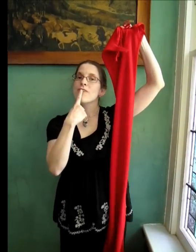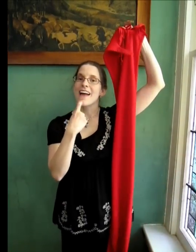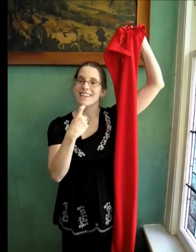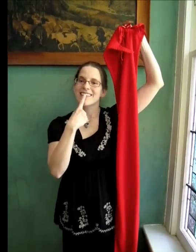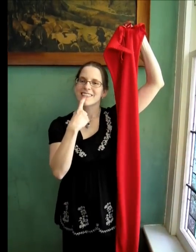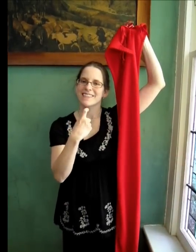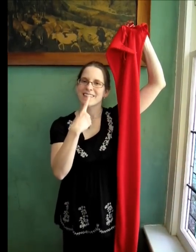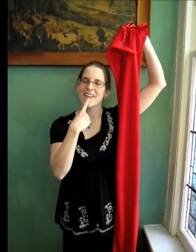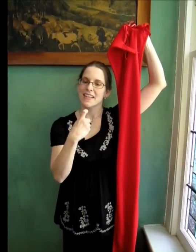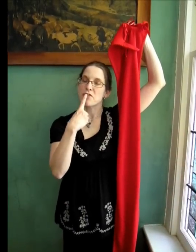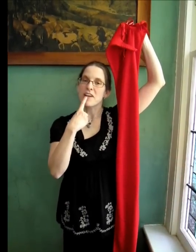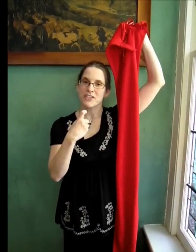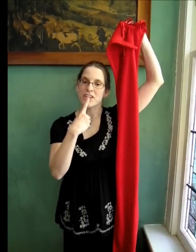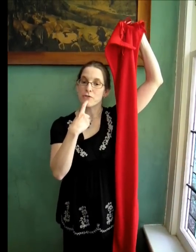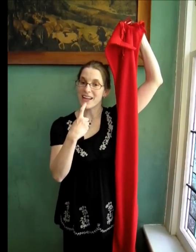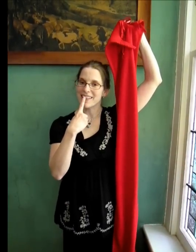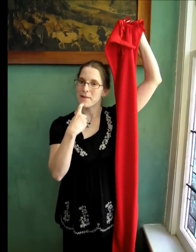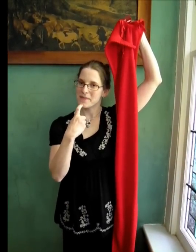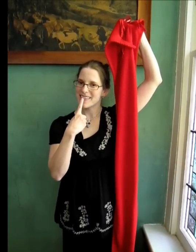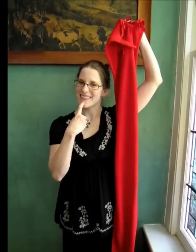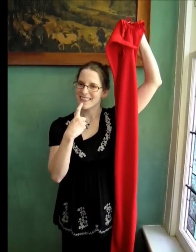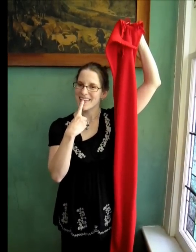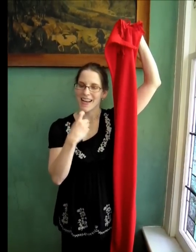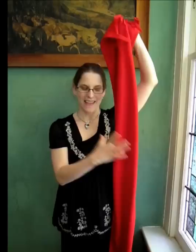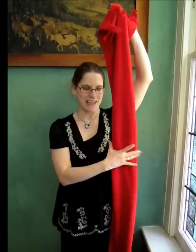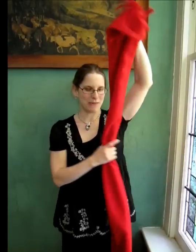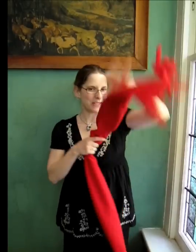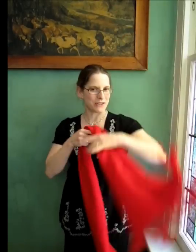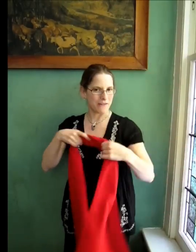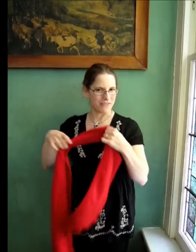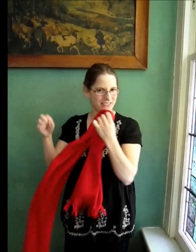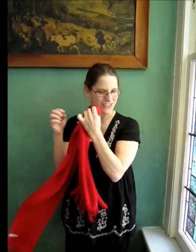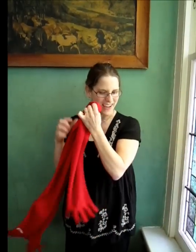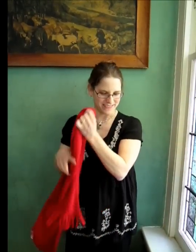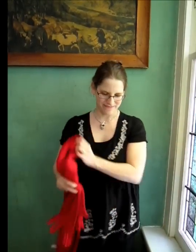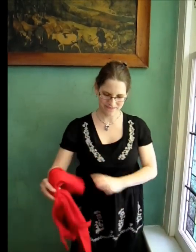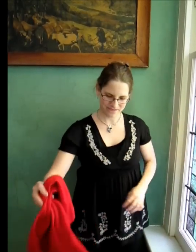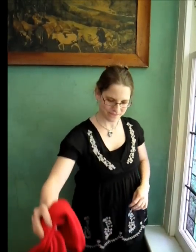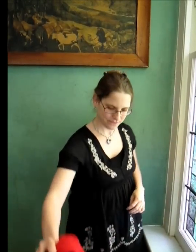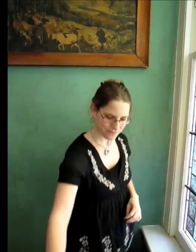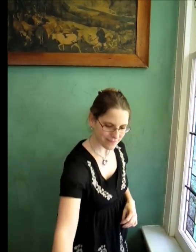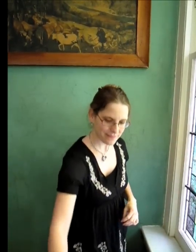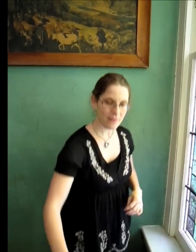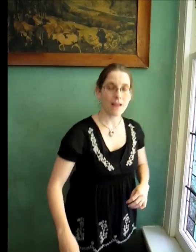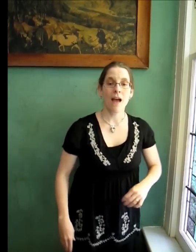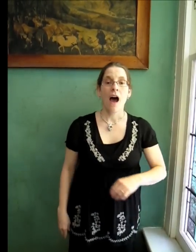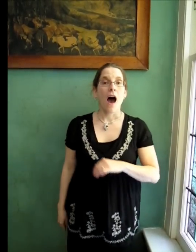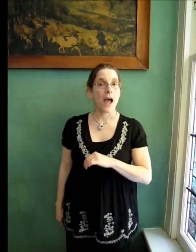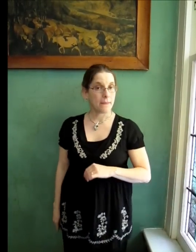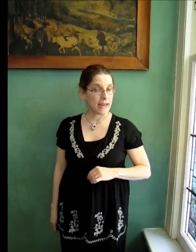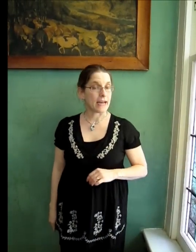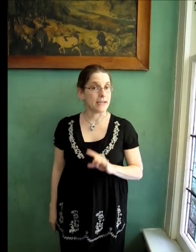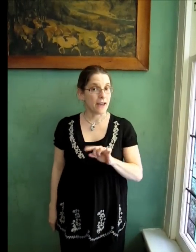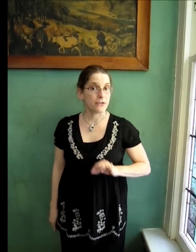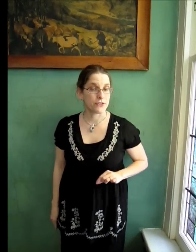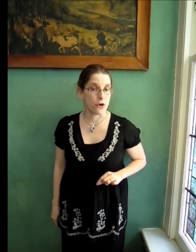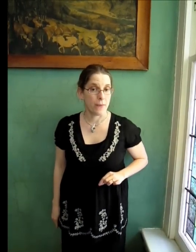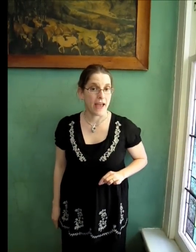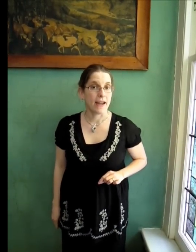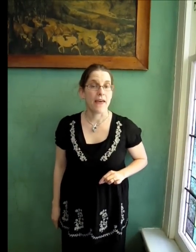red. It's like you're touching your red lips. And then you put the scarf around the child. I made another snowman, and